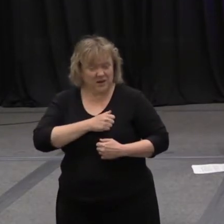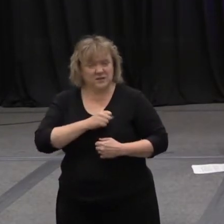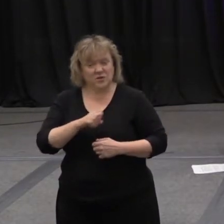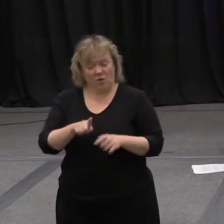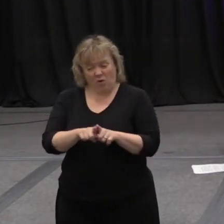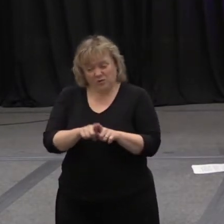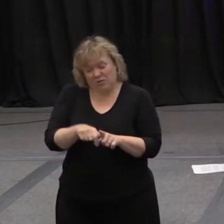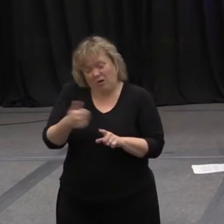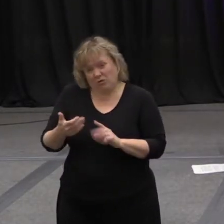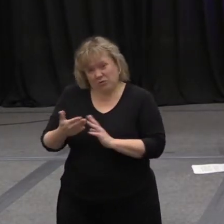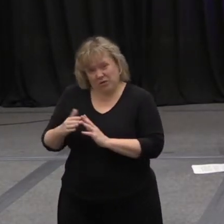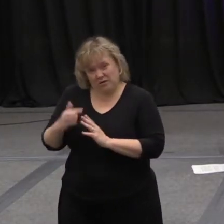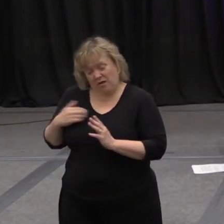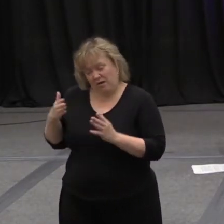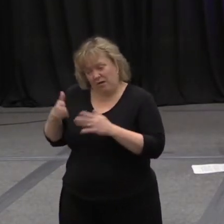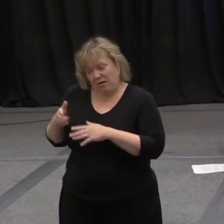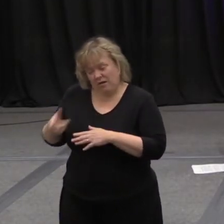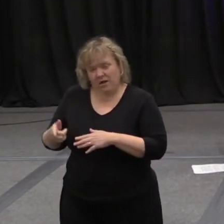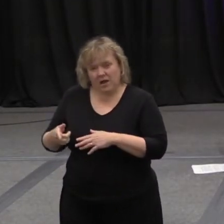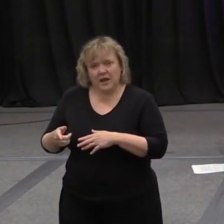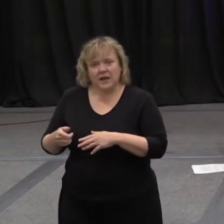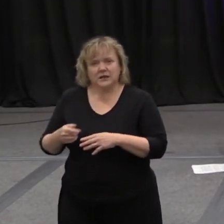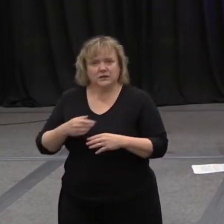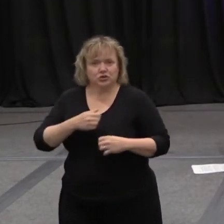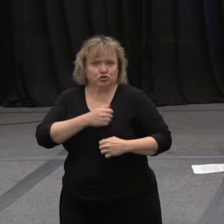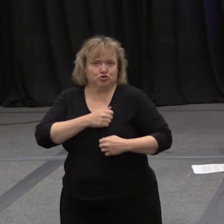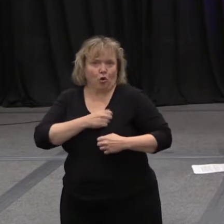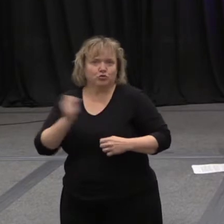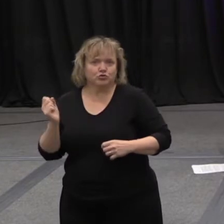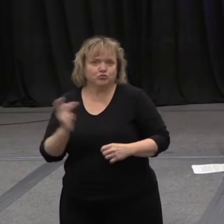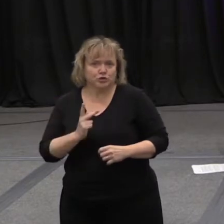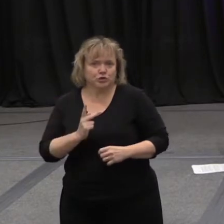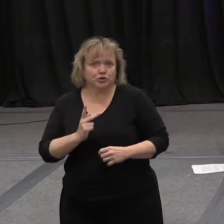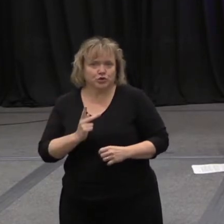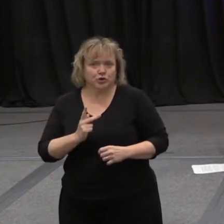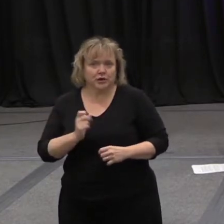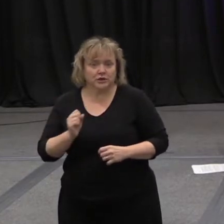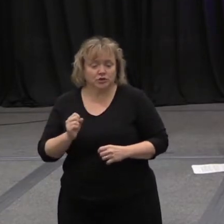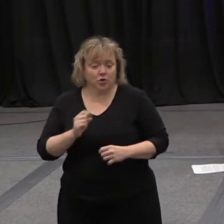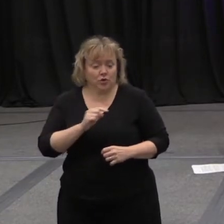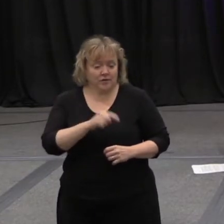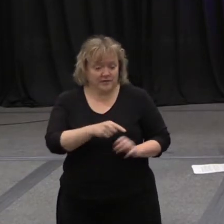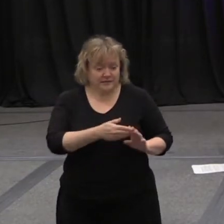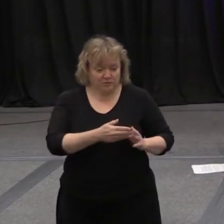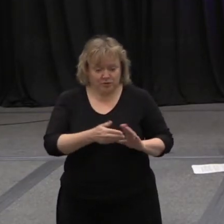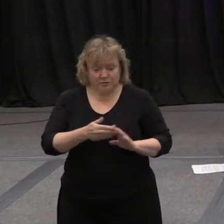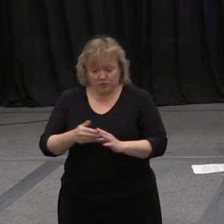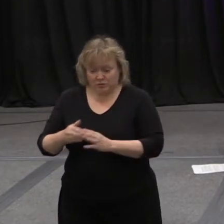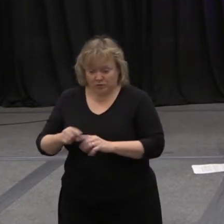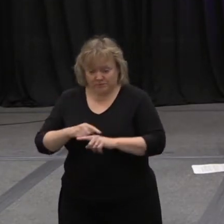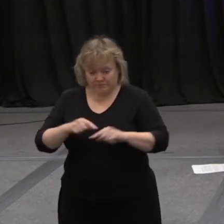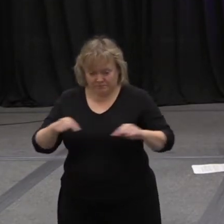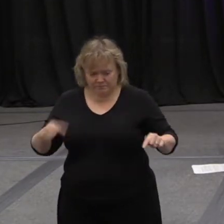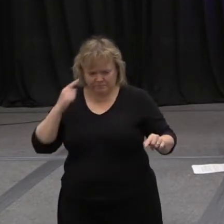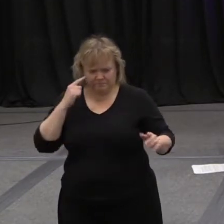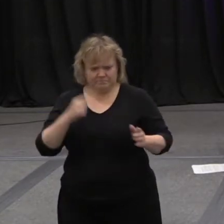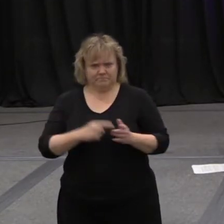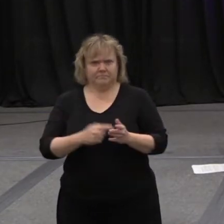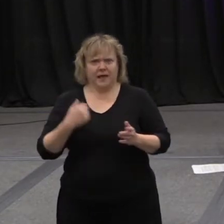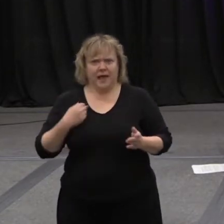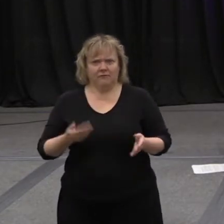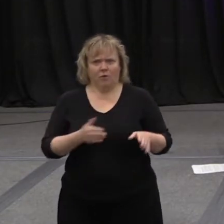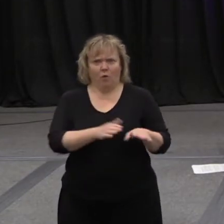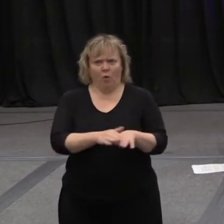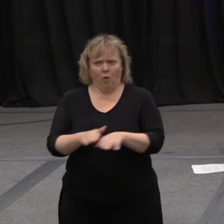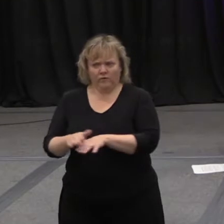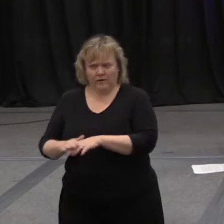and working on issues of moral injury and soul repair. And actually, these three groups have more overlap in their experience and how society sees